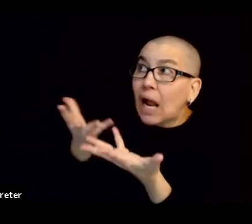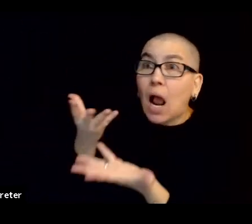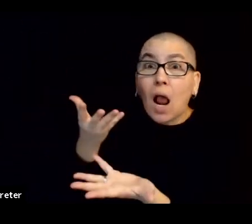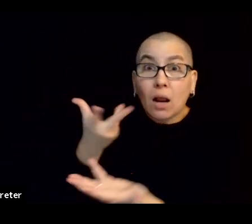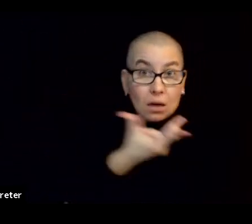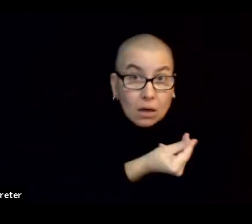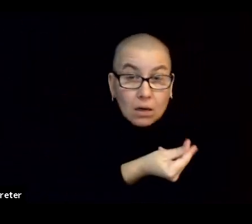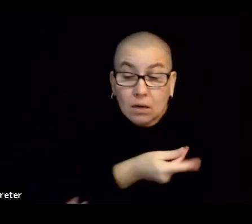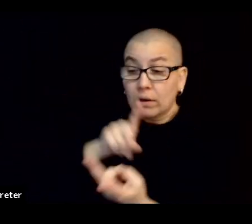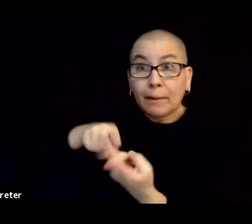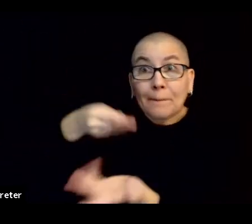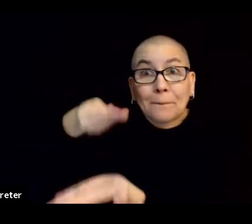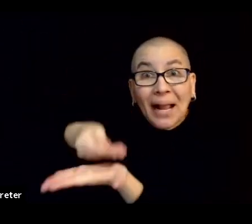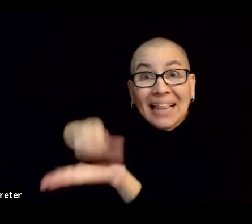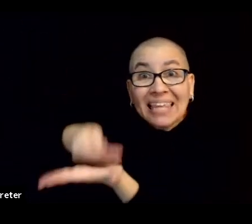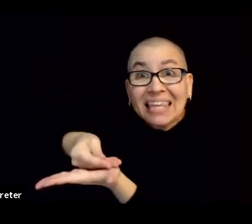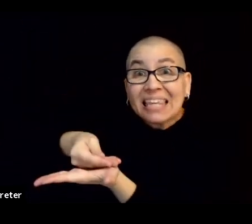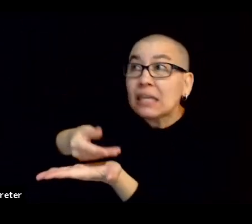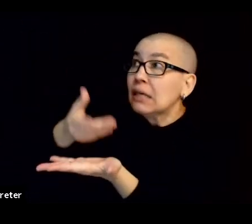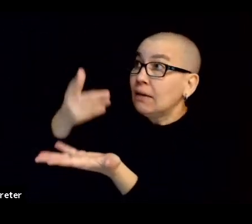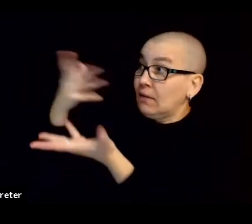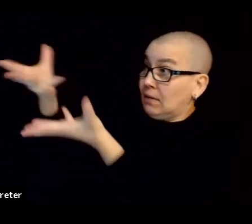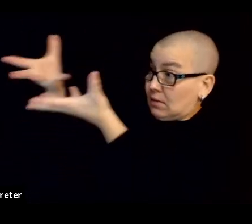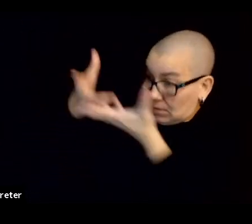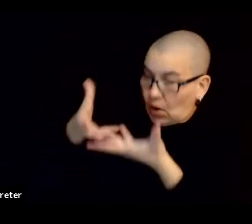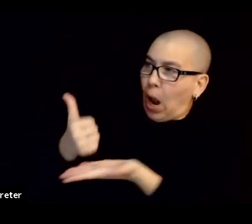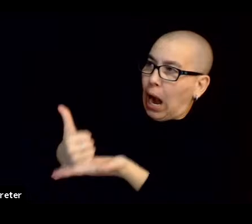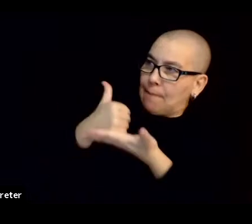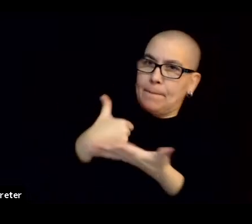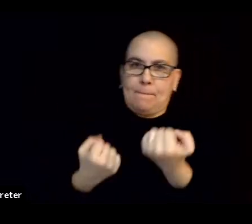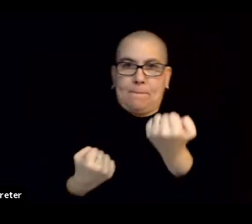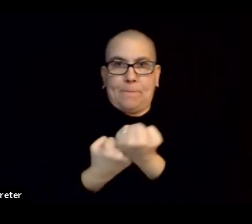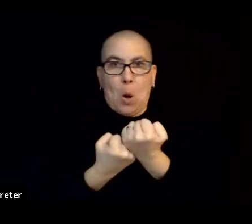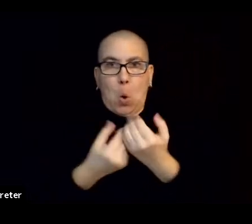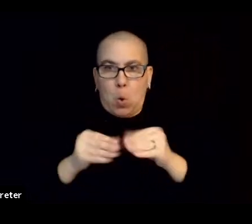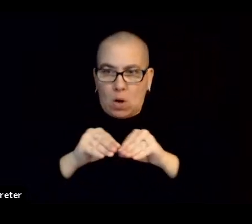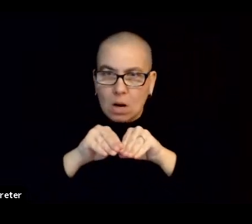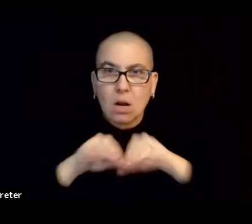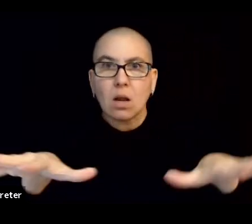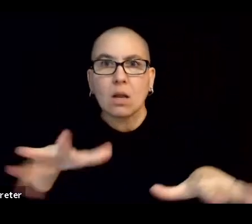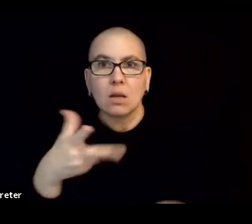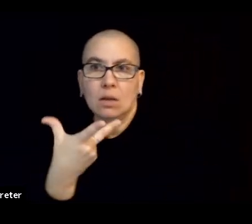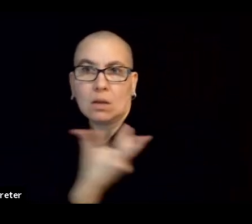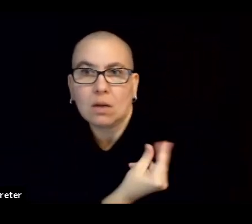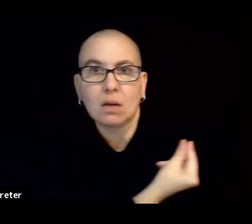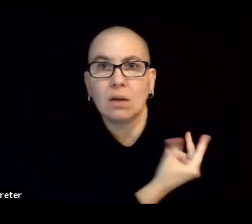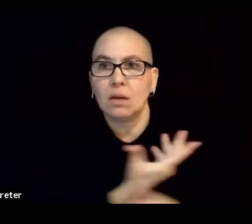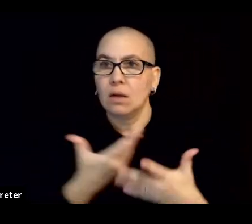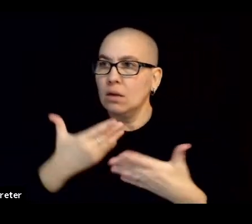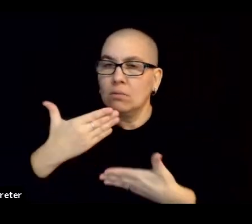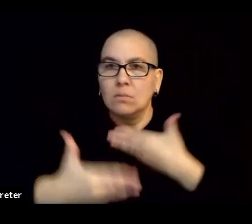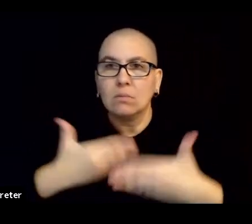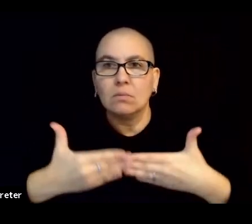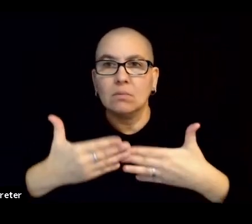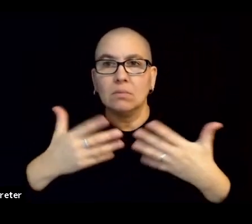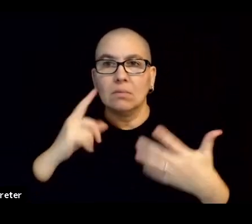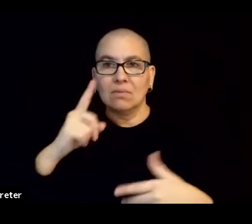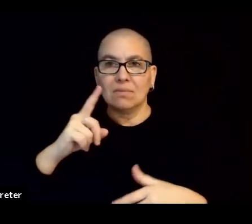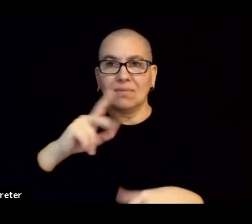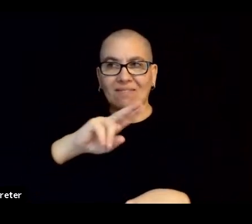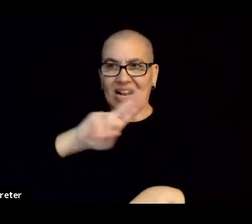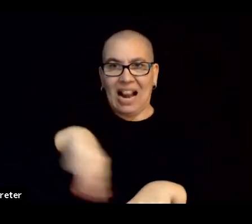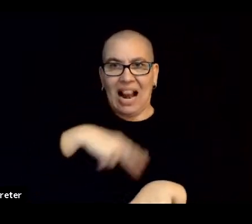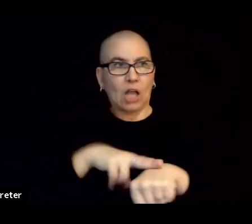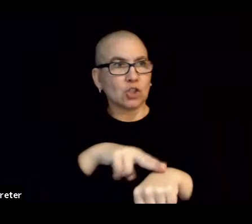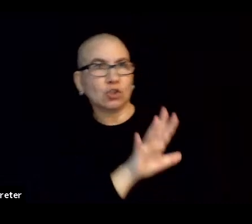vaccine, to set a clear outline for the national strategy and to offer consistent guidance on key questions about the prioritization. That's